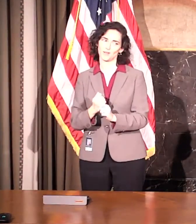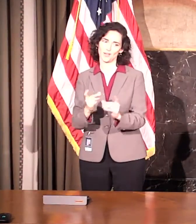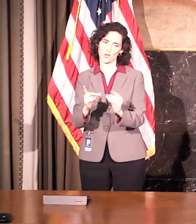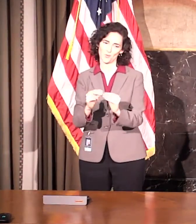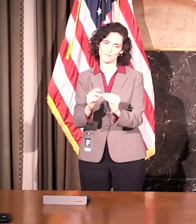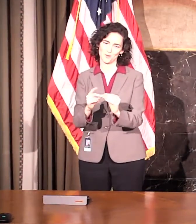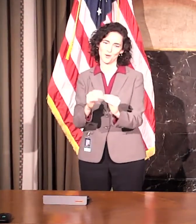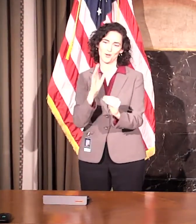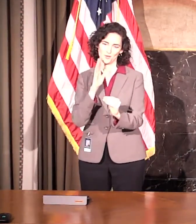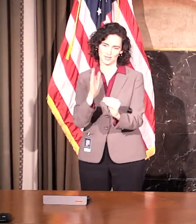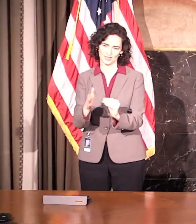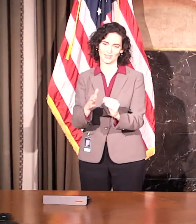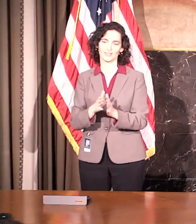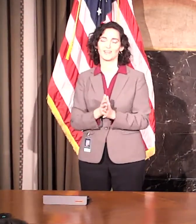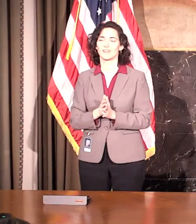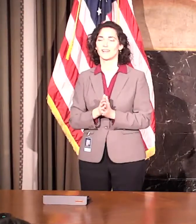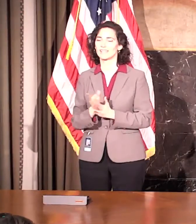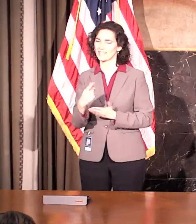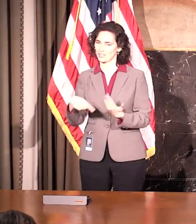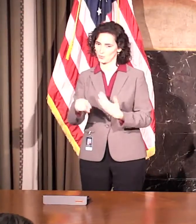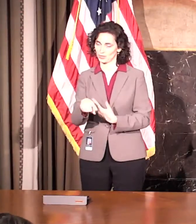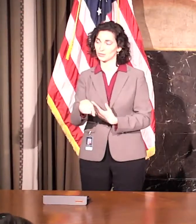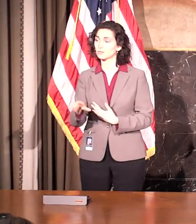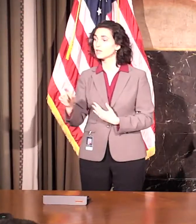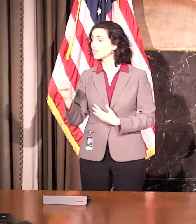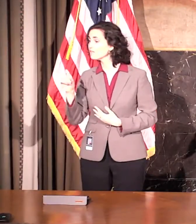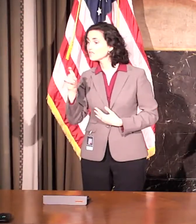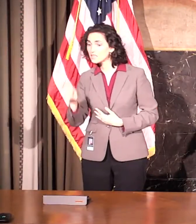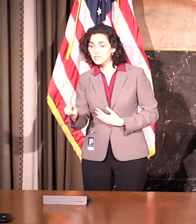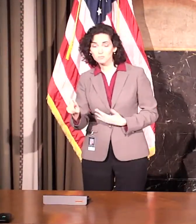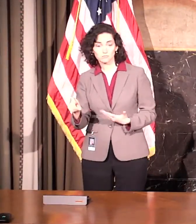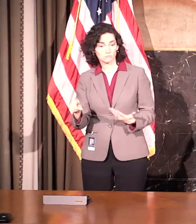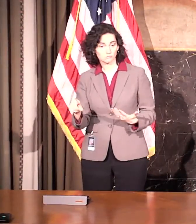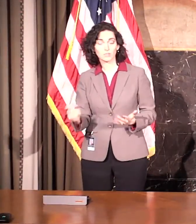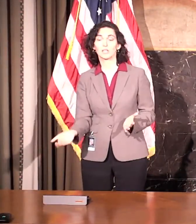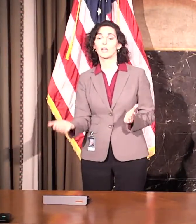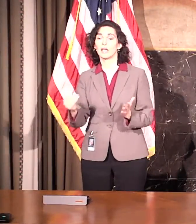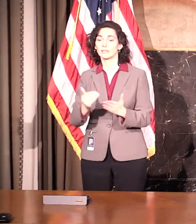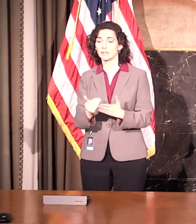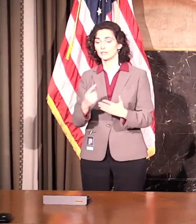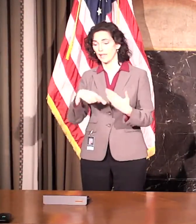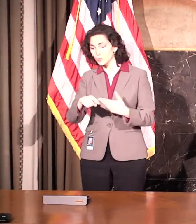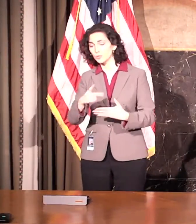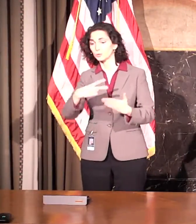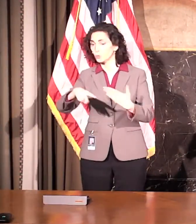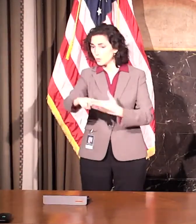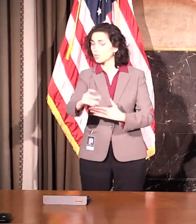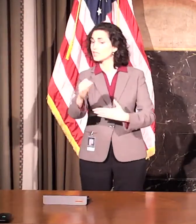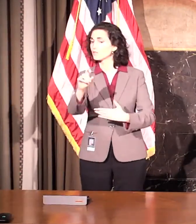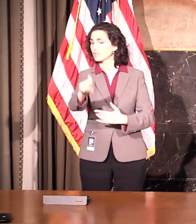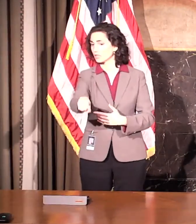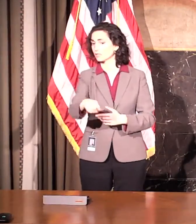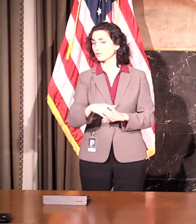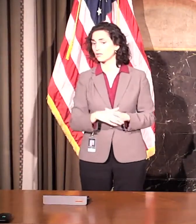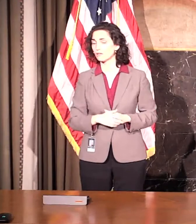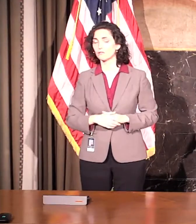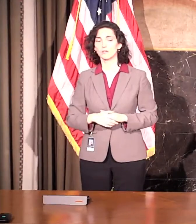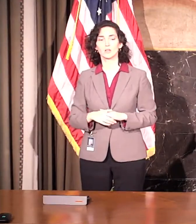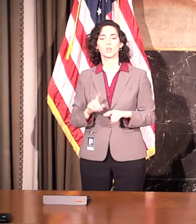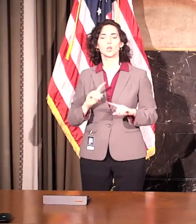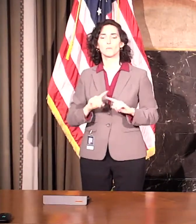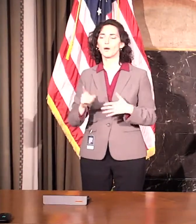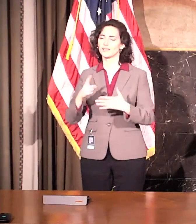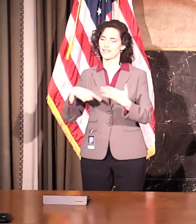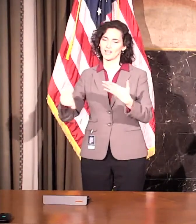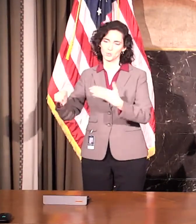going to have one next week, and if necessary, we'll have one the following week as well. But next week, we'll obviously